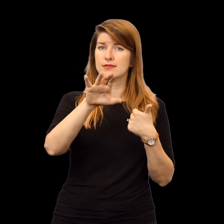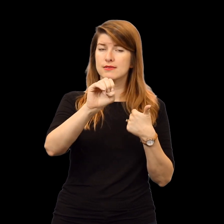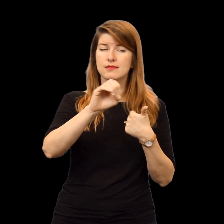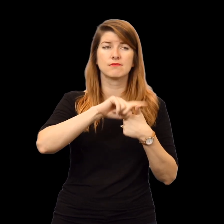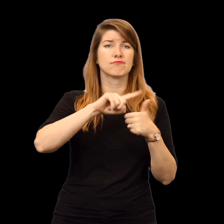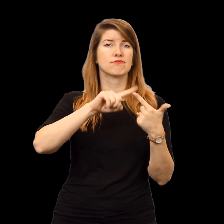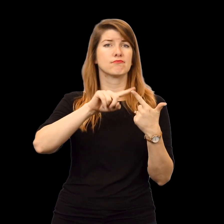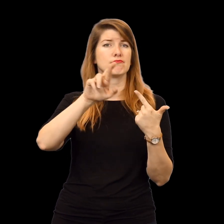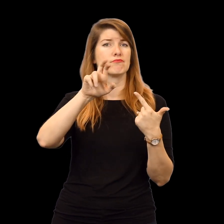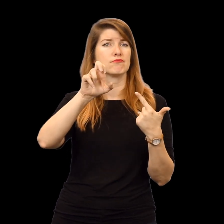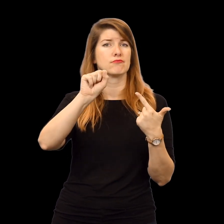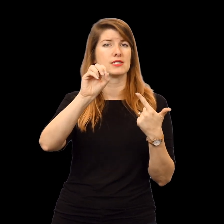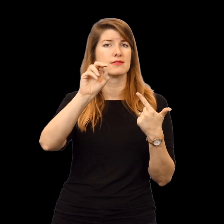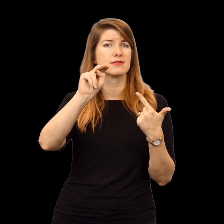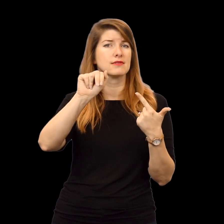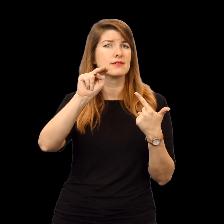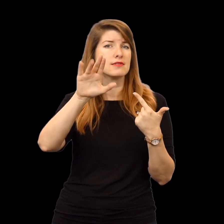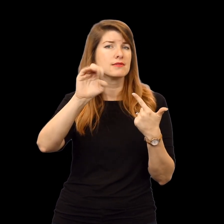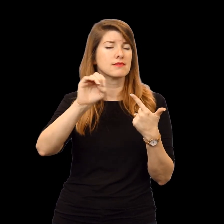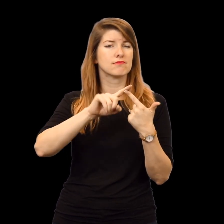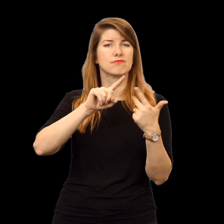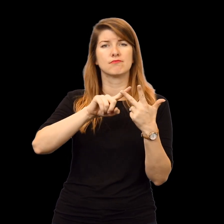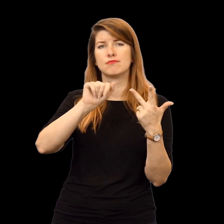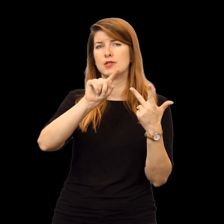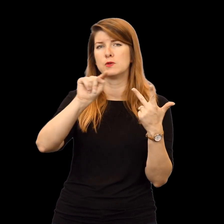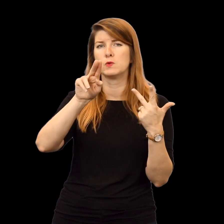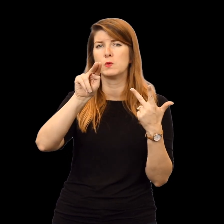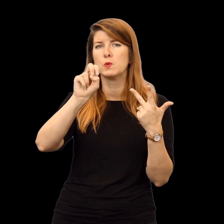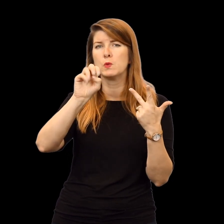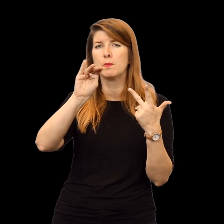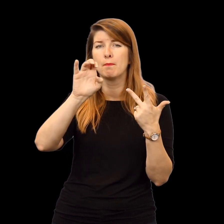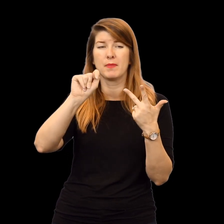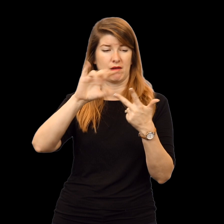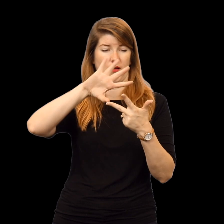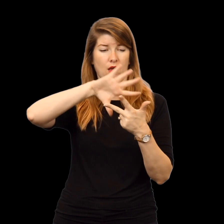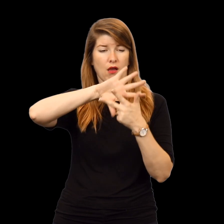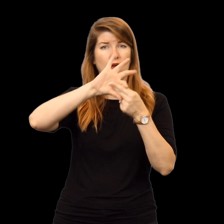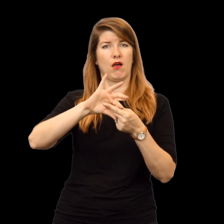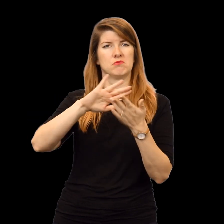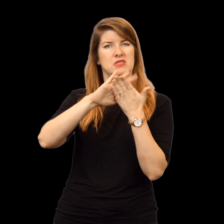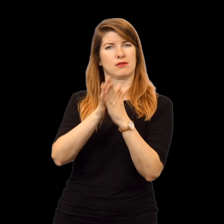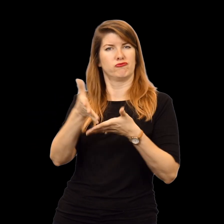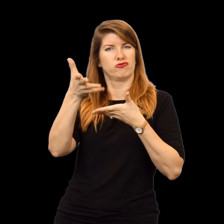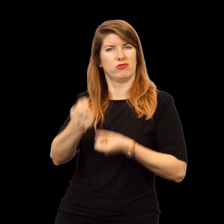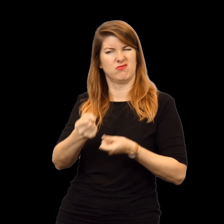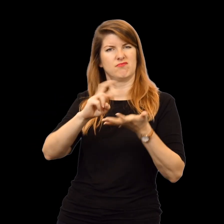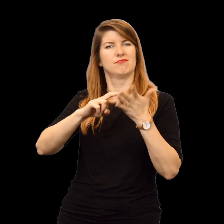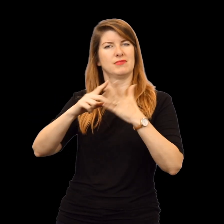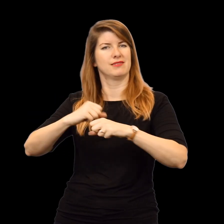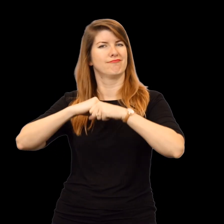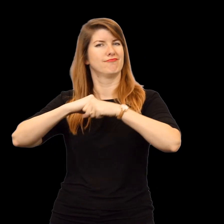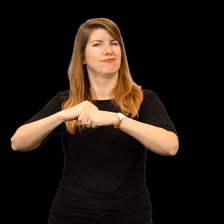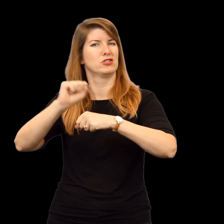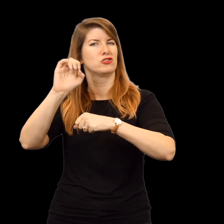Presence, resonance, and attunement equal trust, which then equals